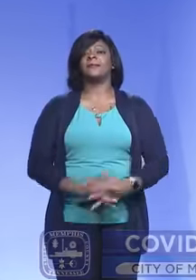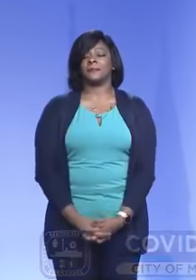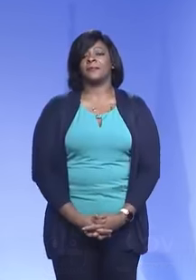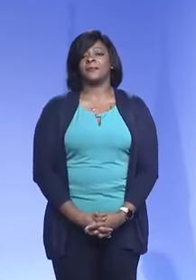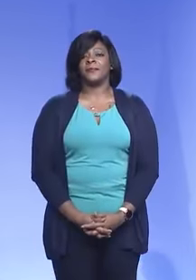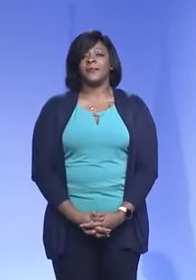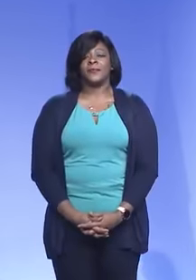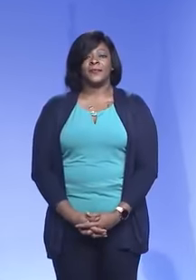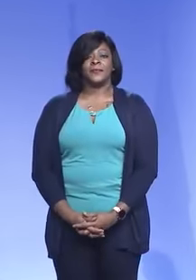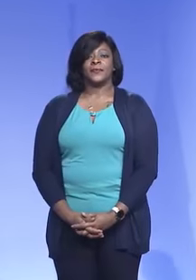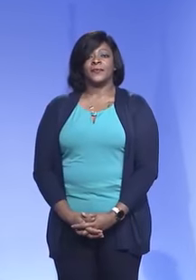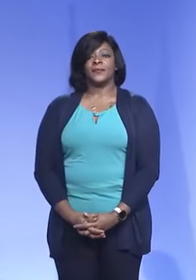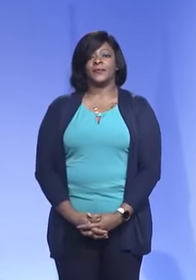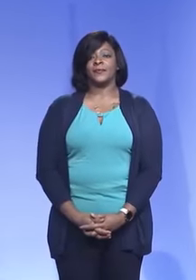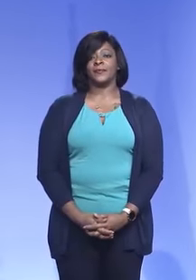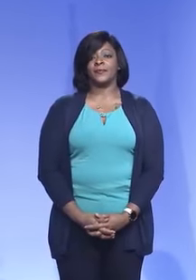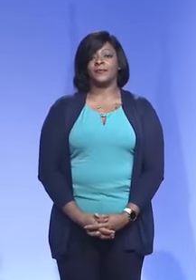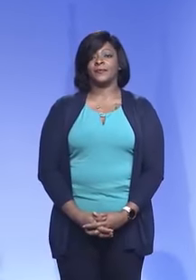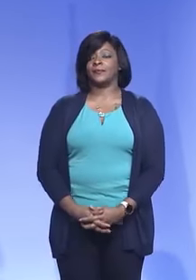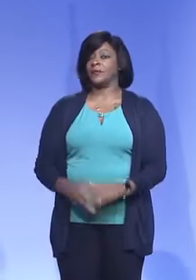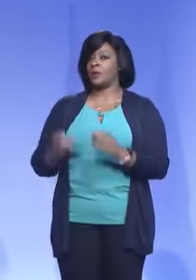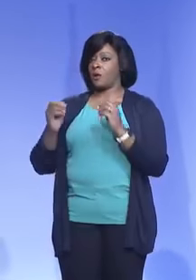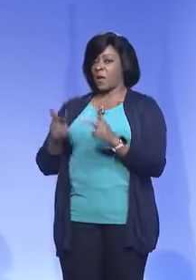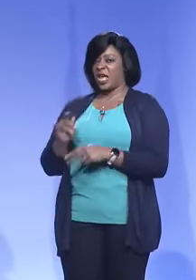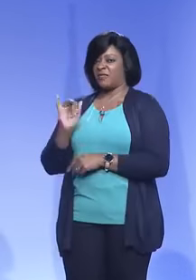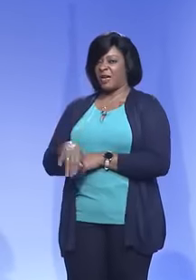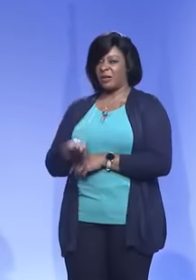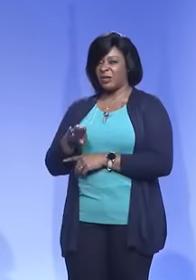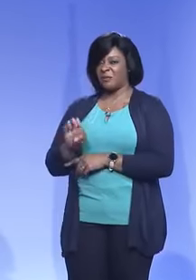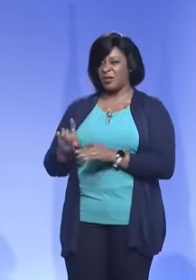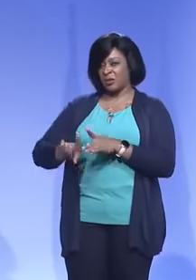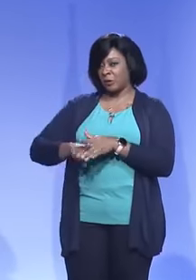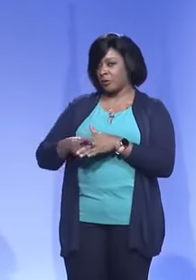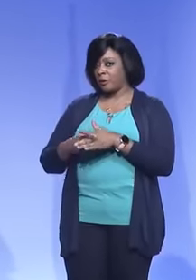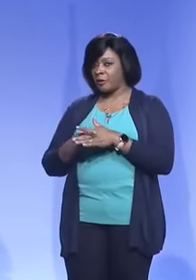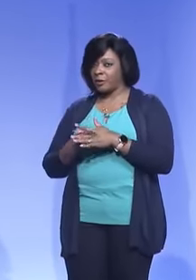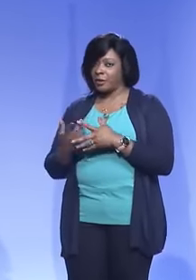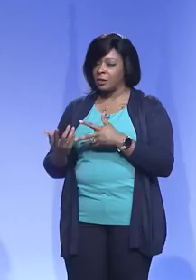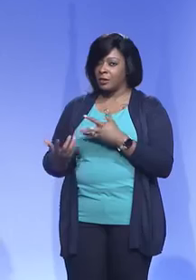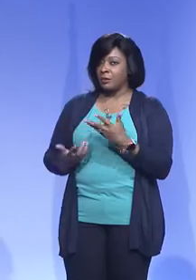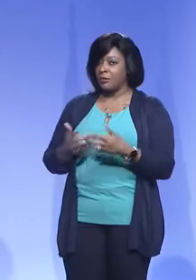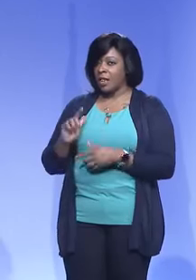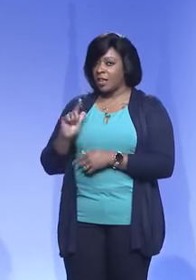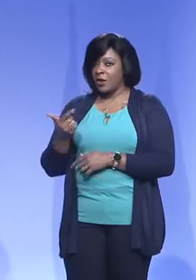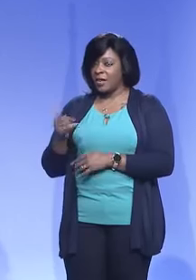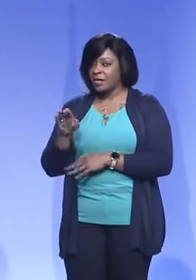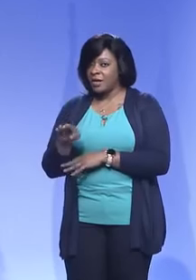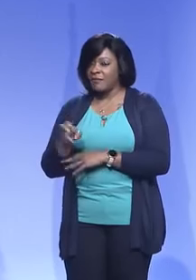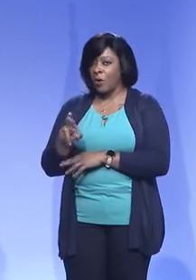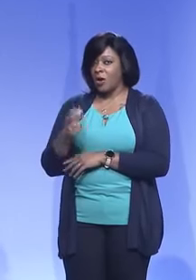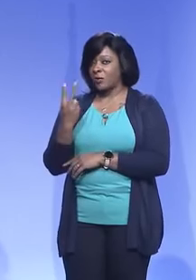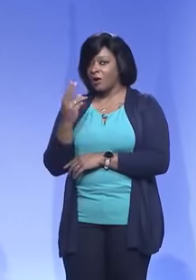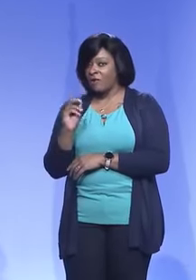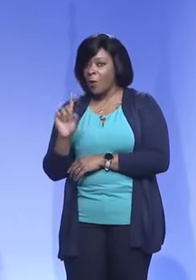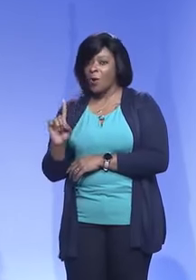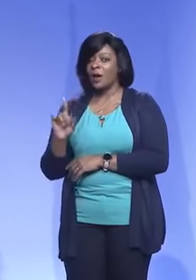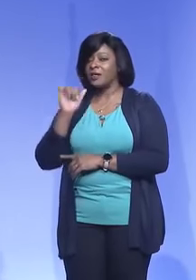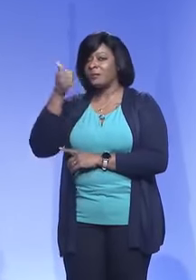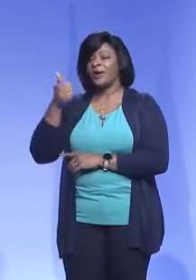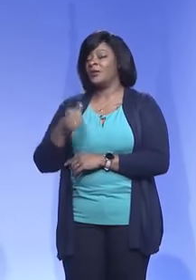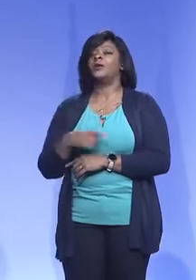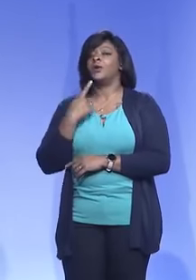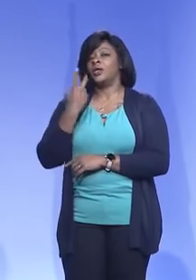Okay, so that would be starting, later this afternoon, or is that 12:01 tomorrow morning? We'll